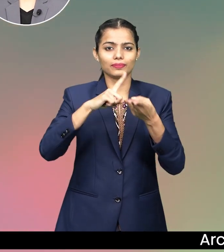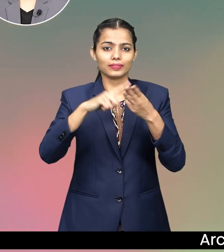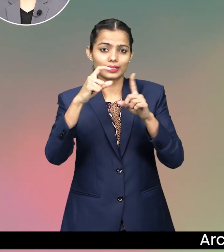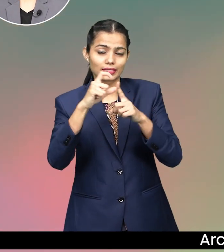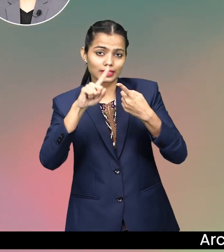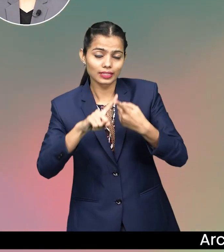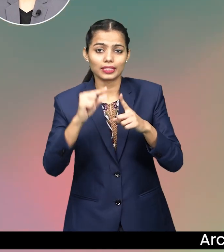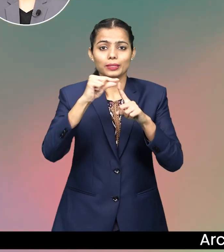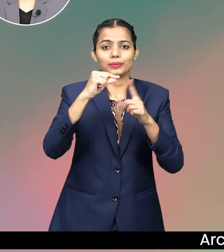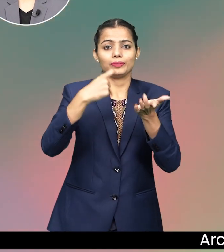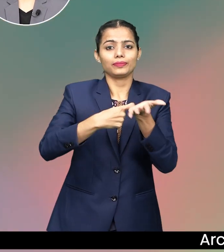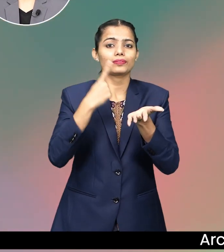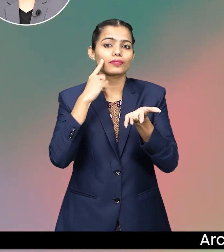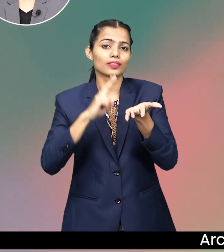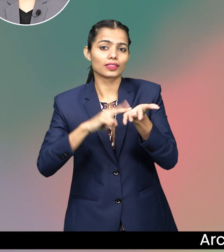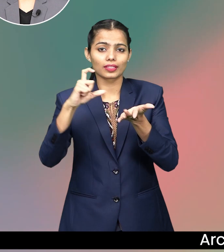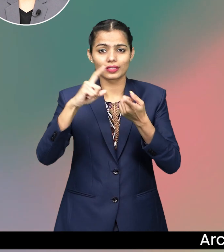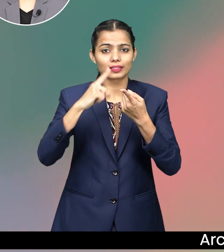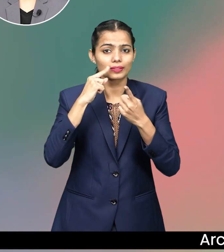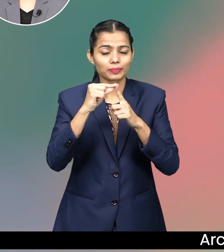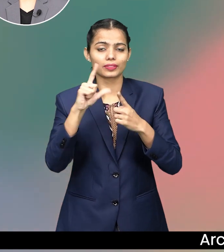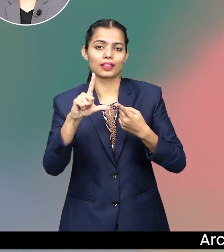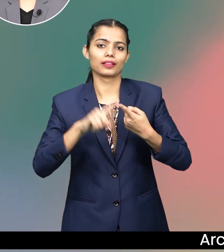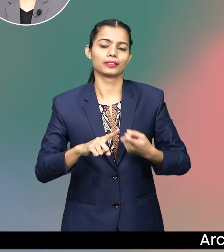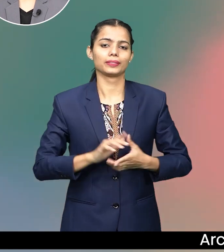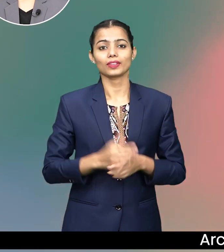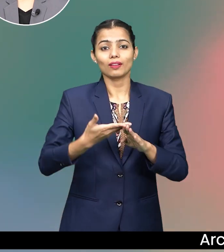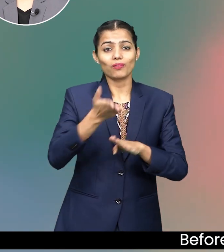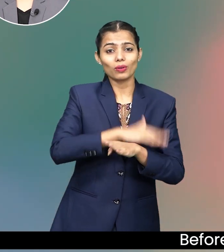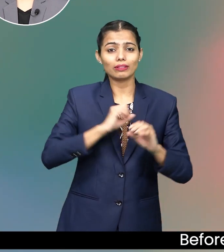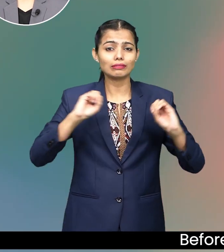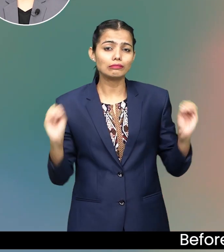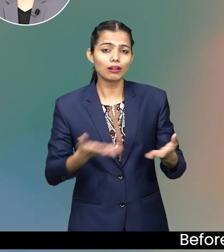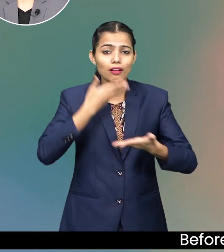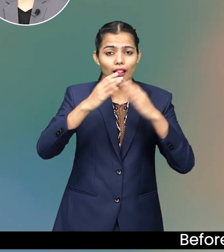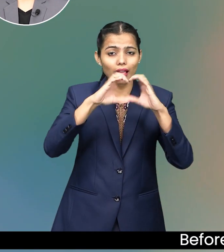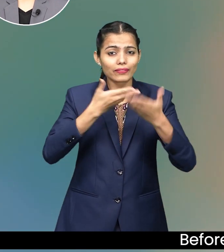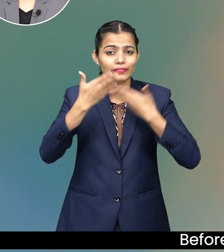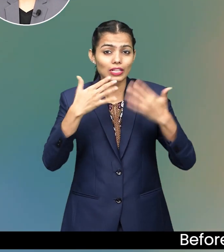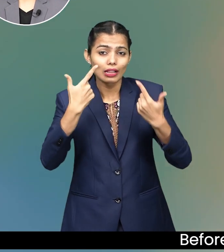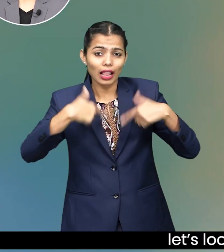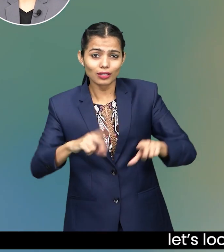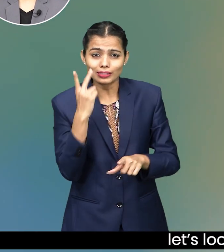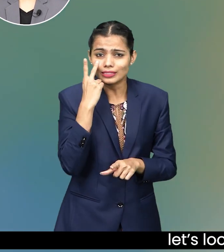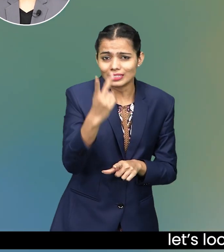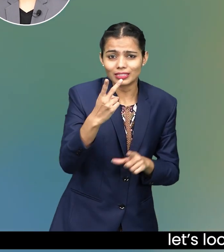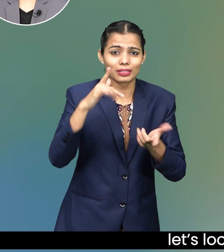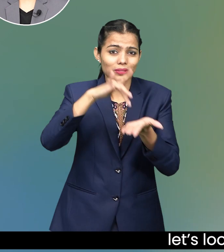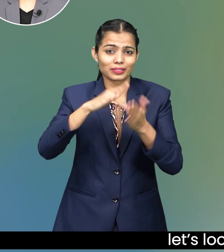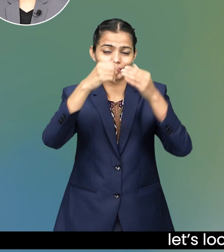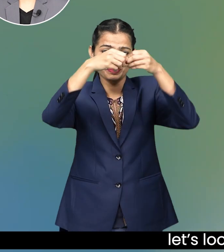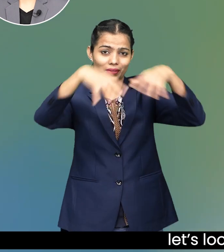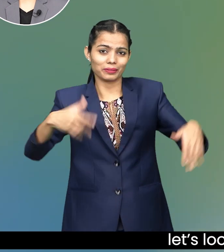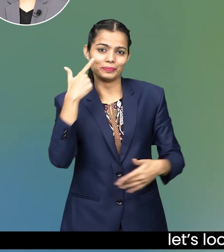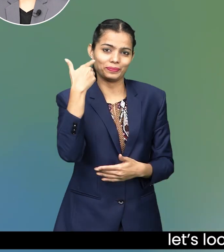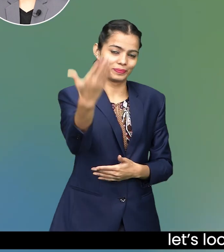before starting the session let's look at